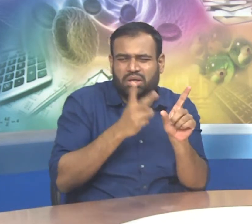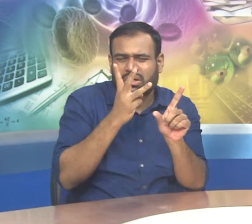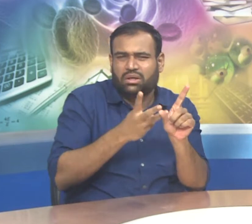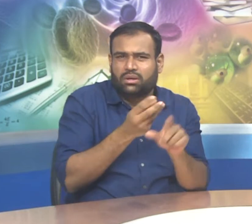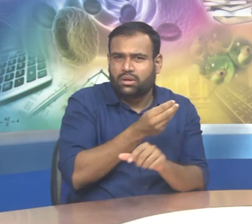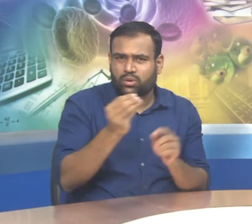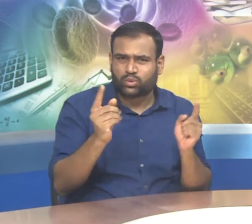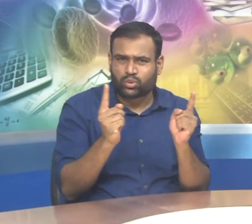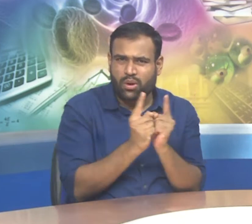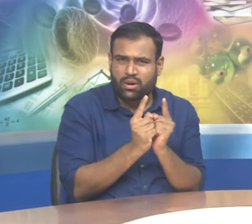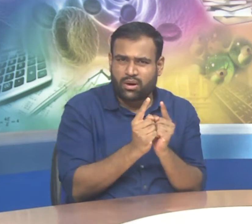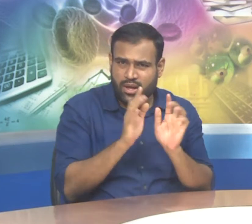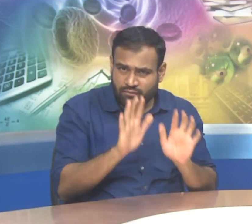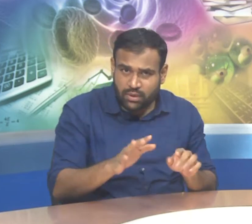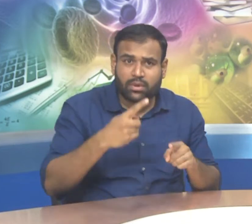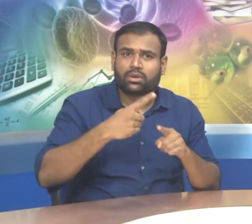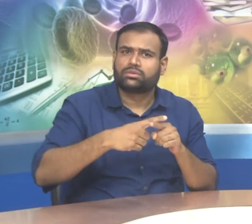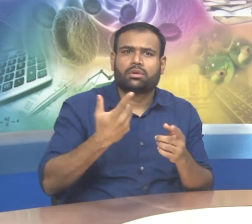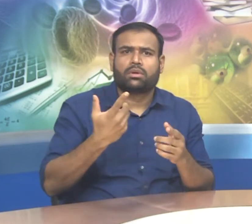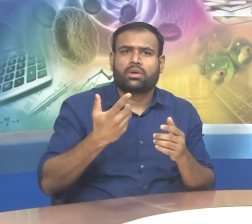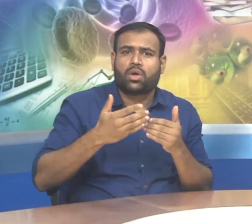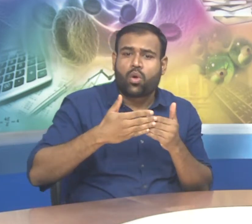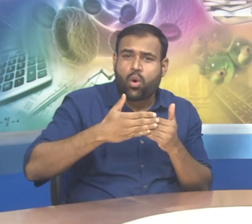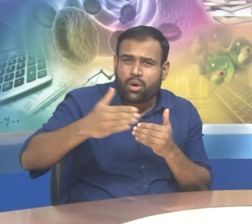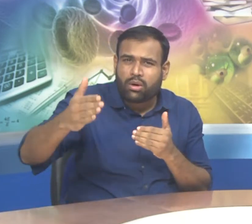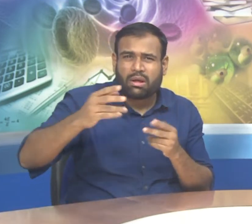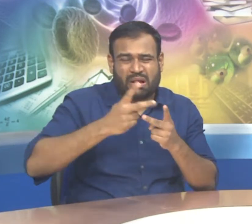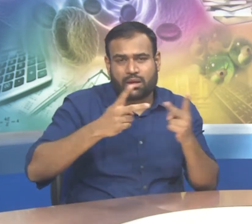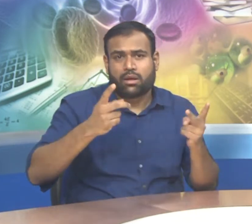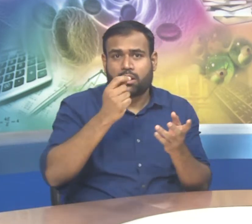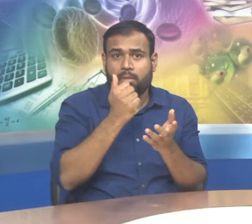loans and advances to their customers.